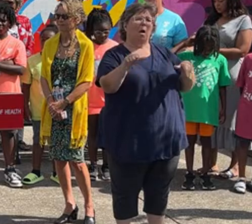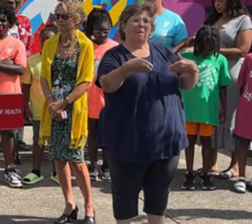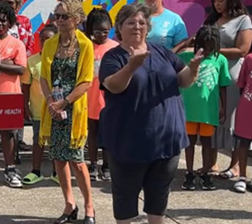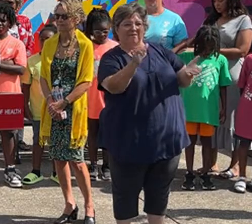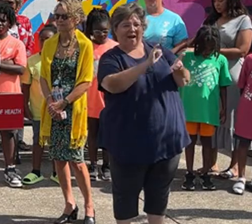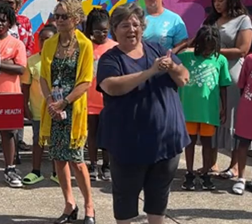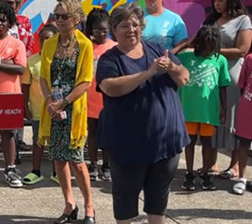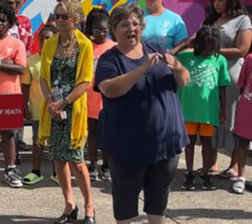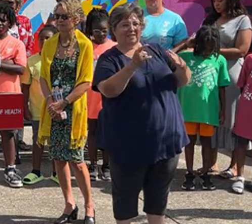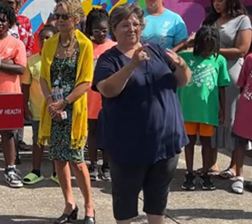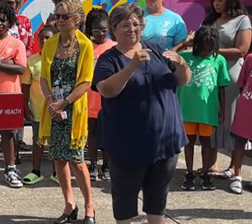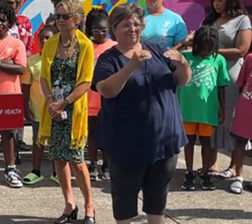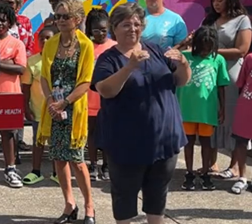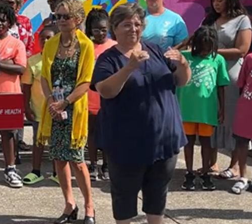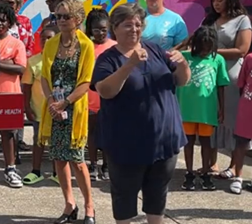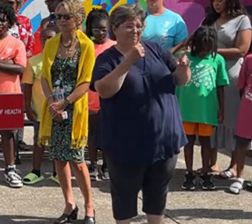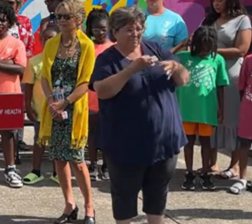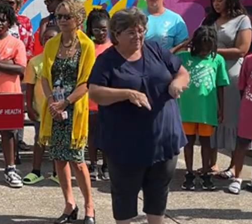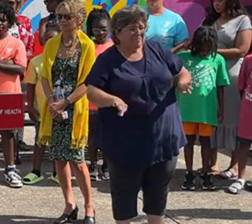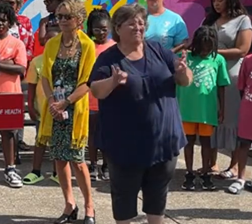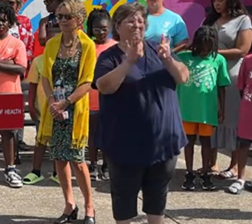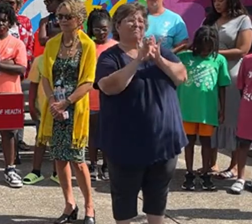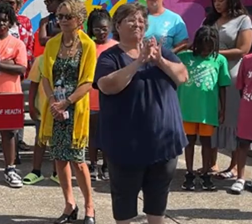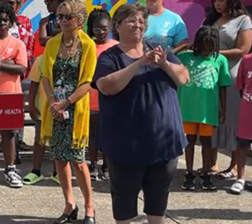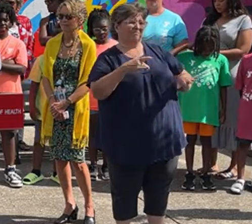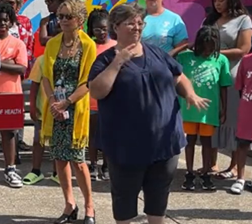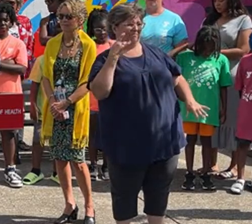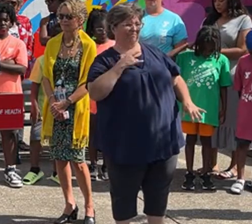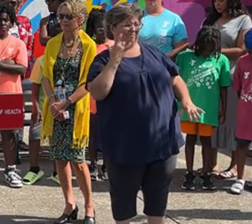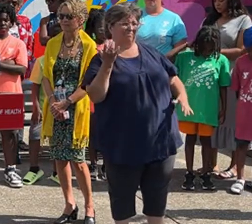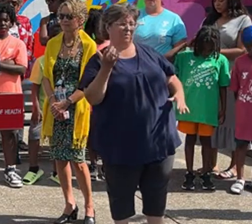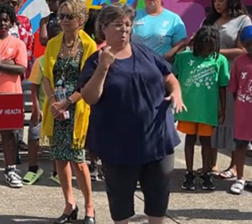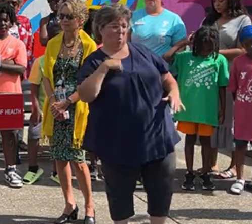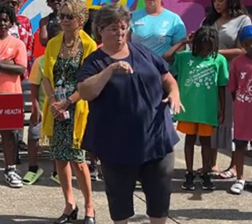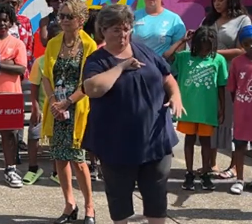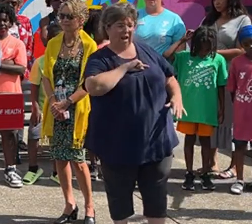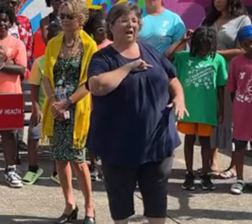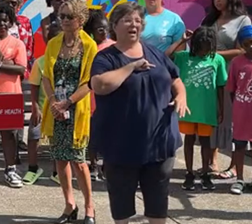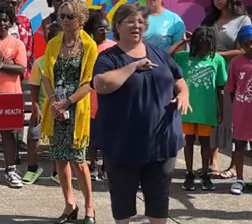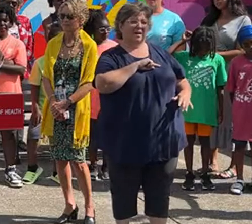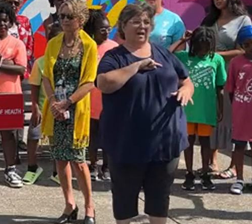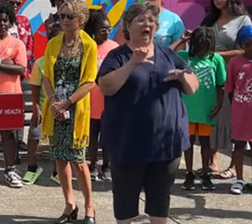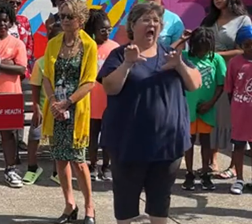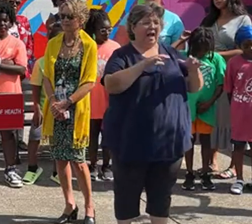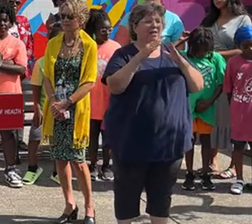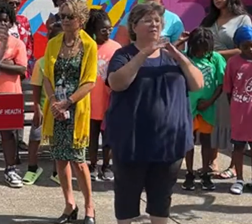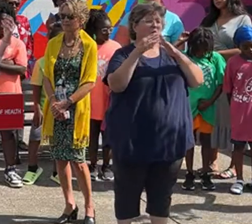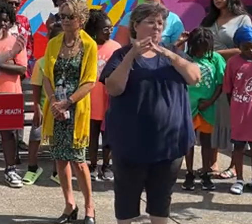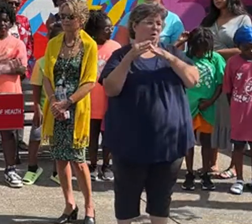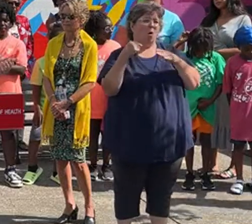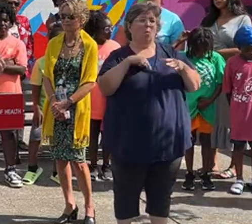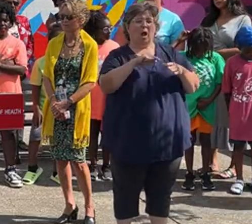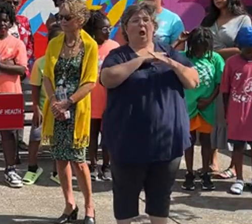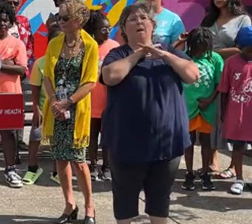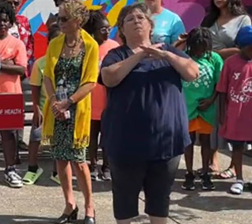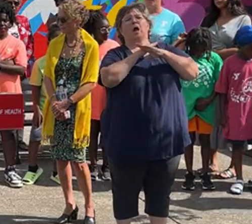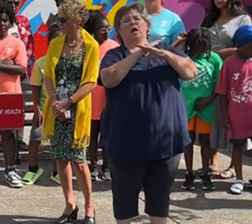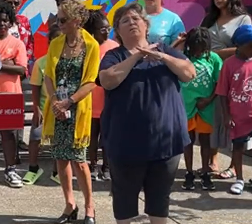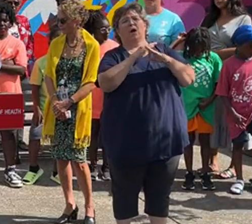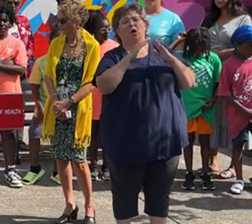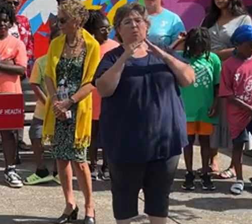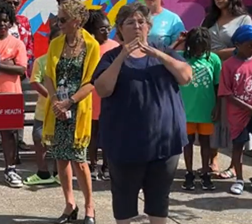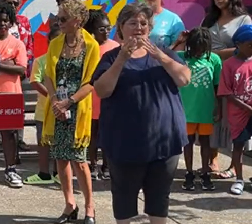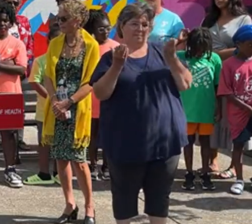those layers, that important sense that we are active in our community, we are protected in our